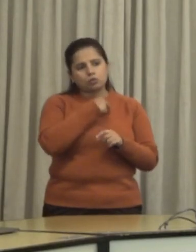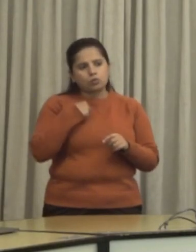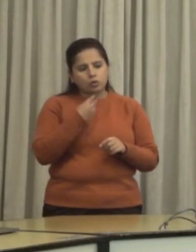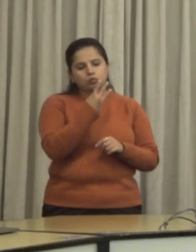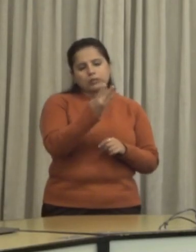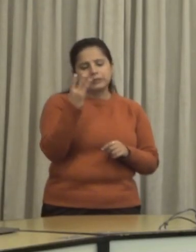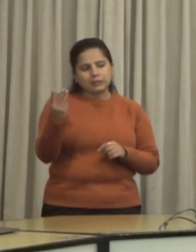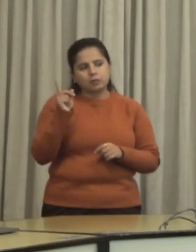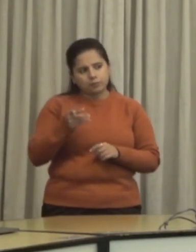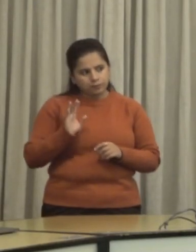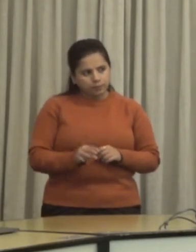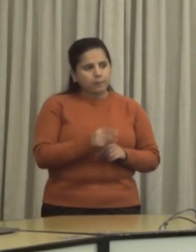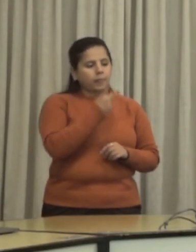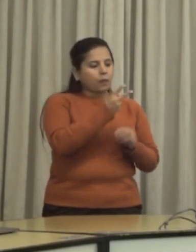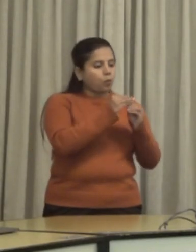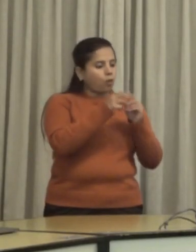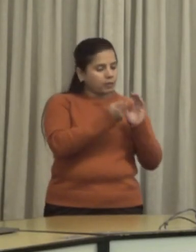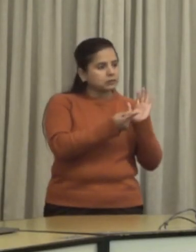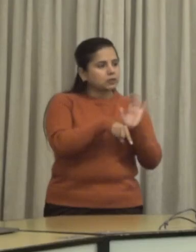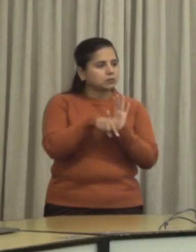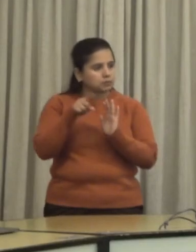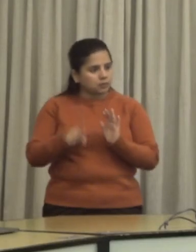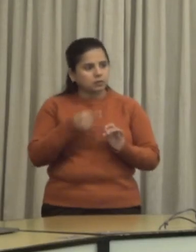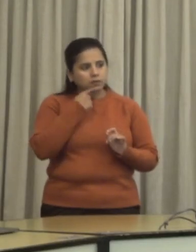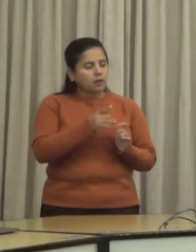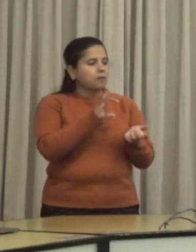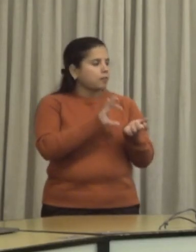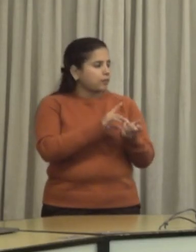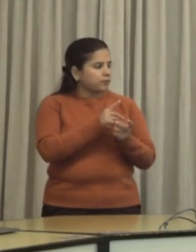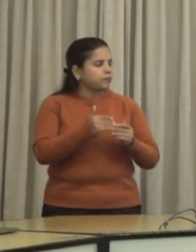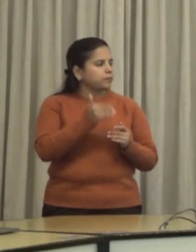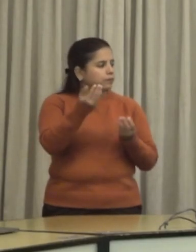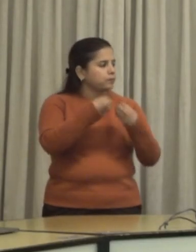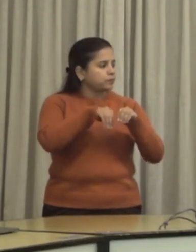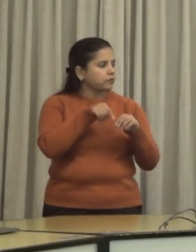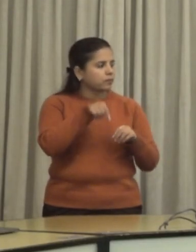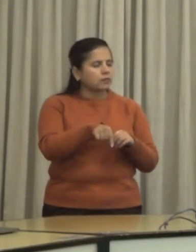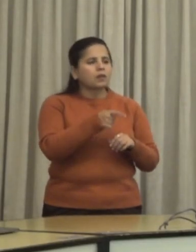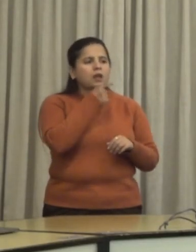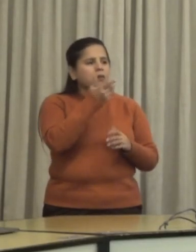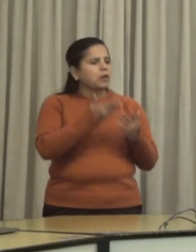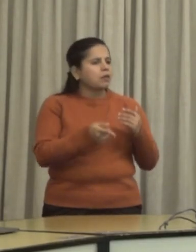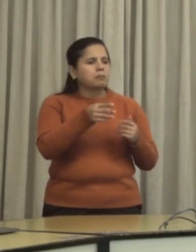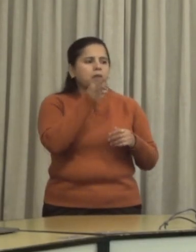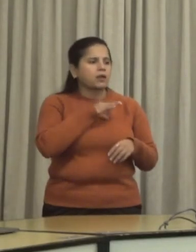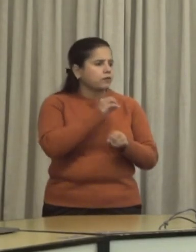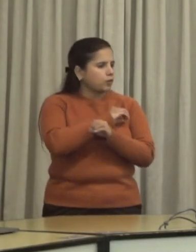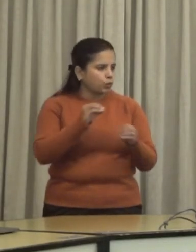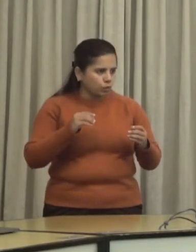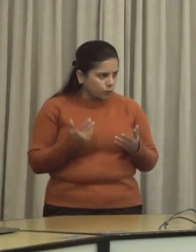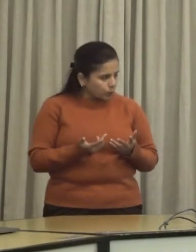each, with both boards having to sign off on the fact that further medical treatment in this case would not be